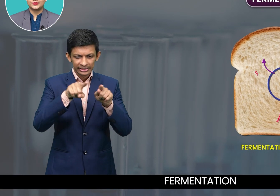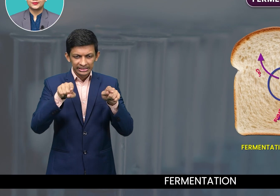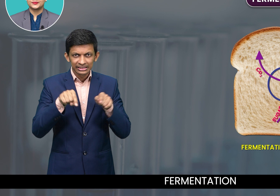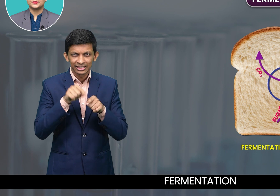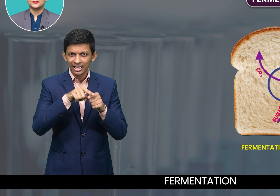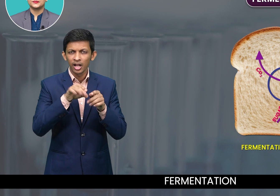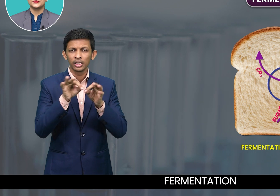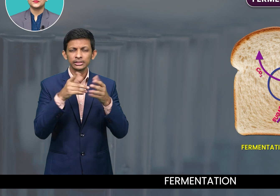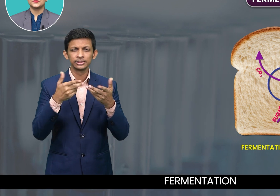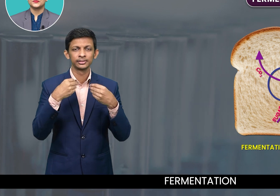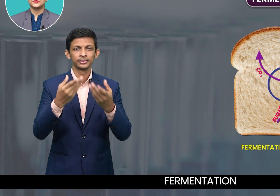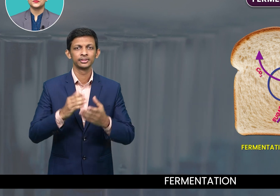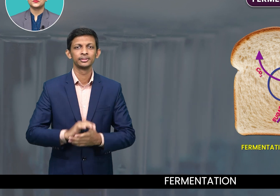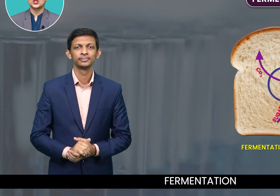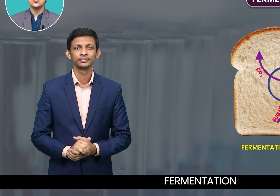Fermentation.